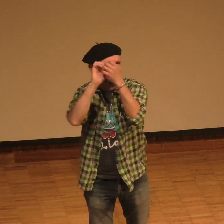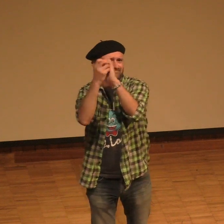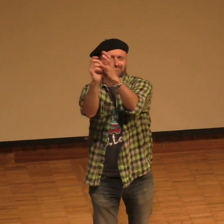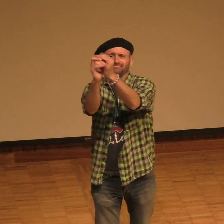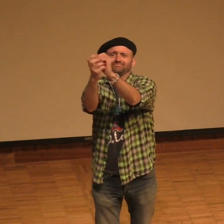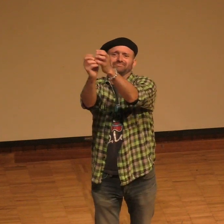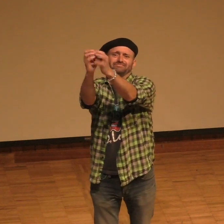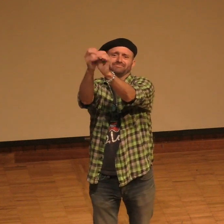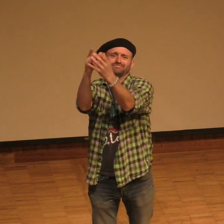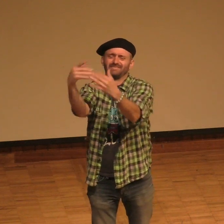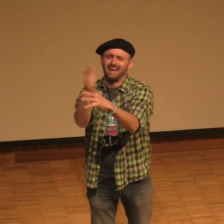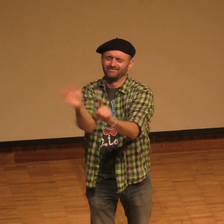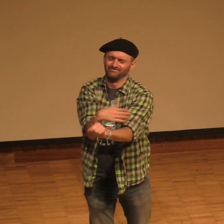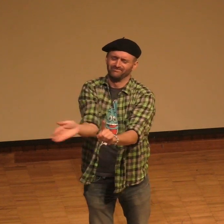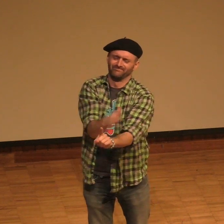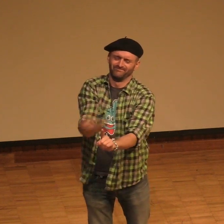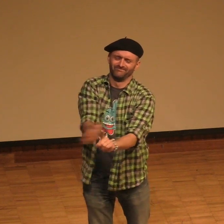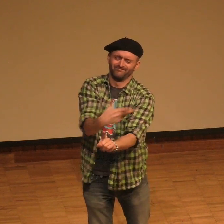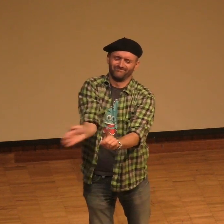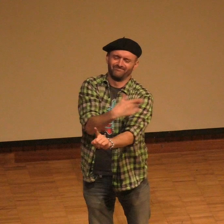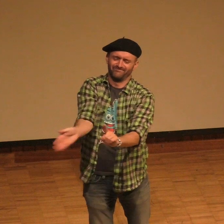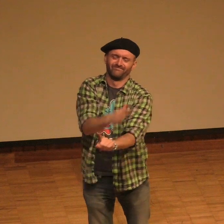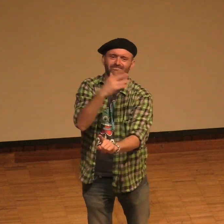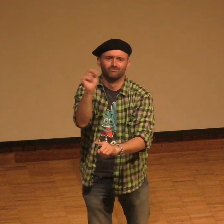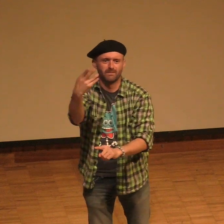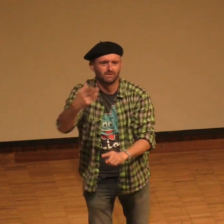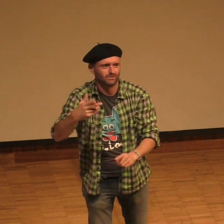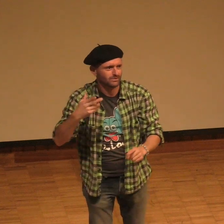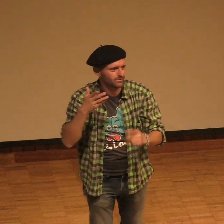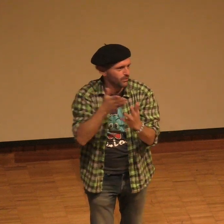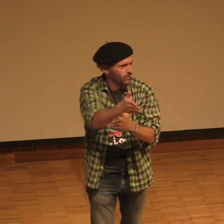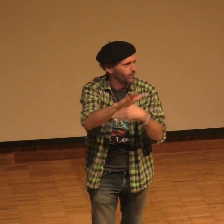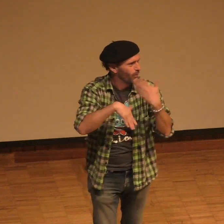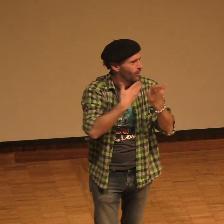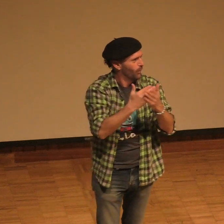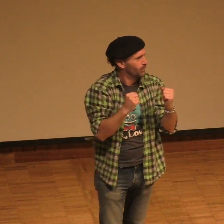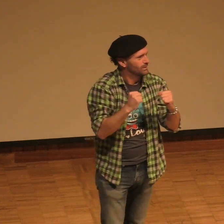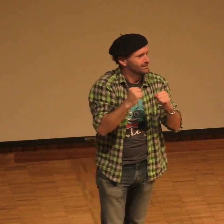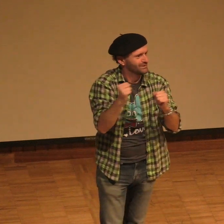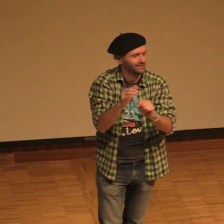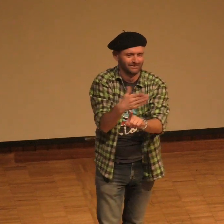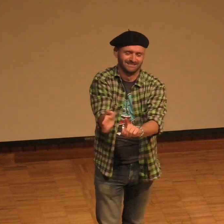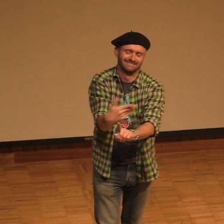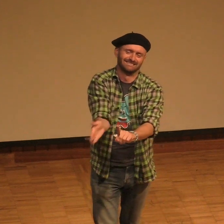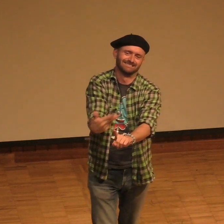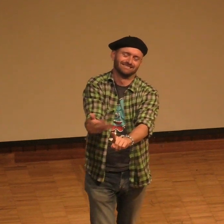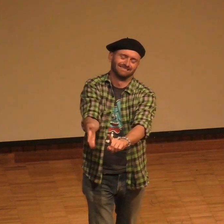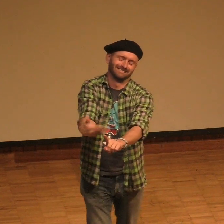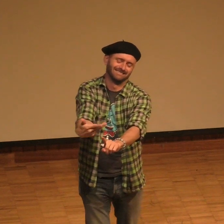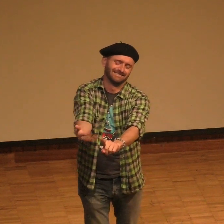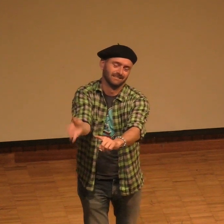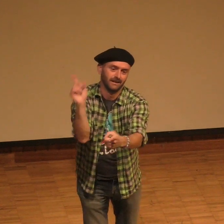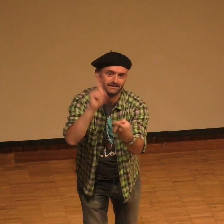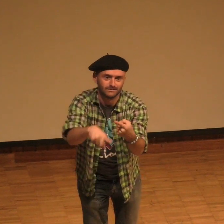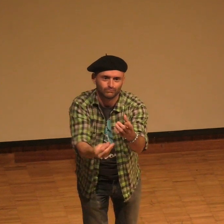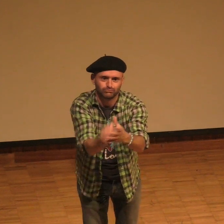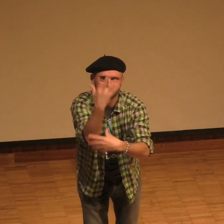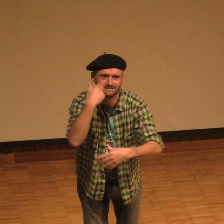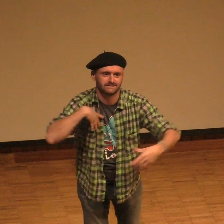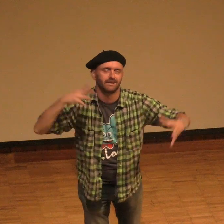other, and it can be totally blow you from all directions. And then, this is the whole winter. You feel like blasted